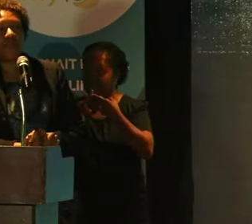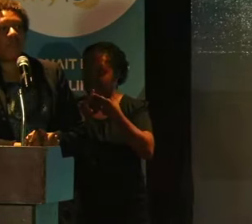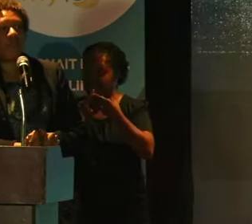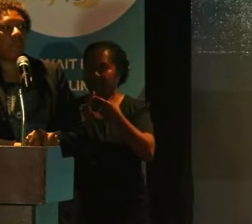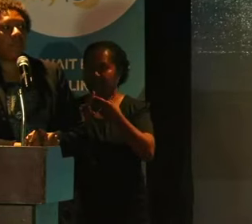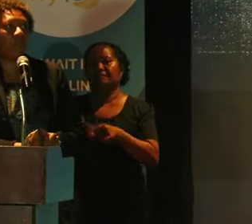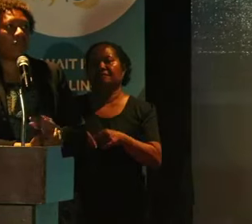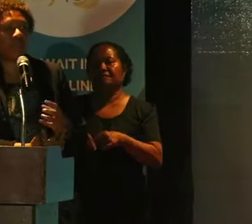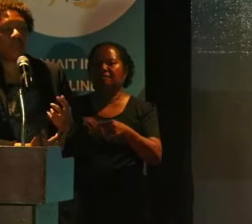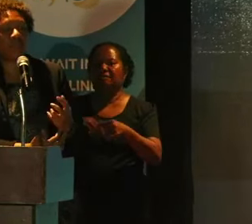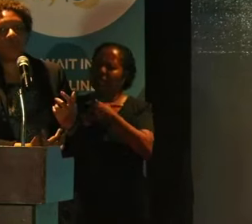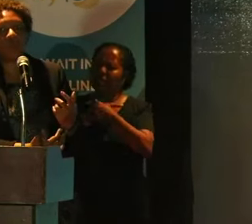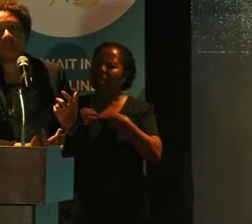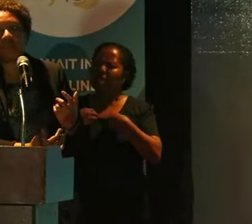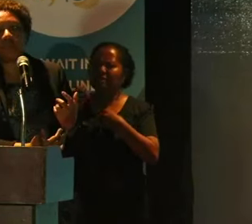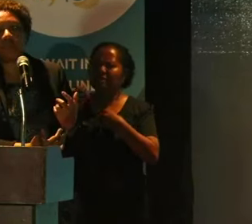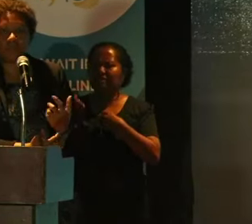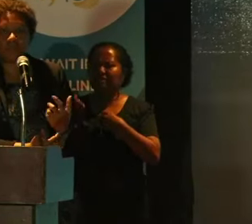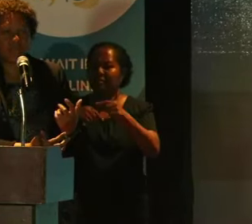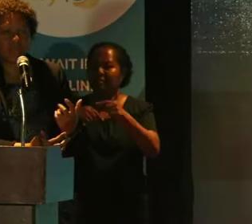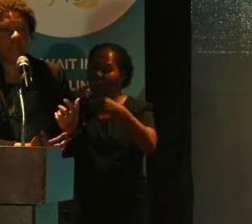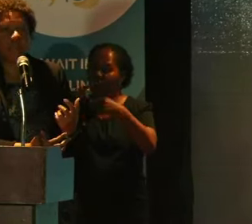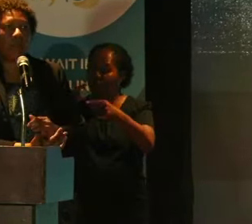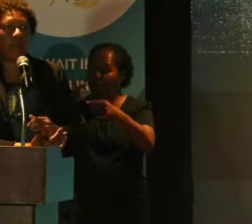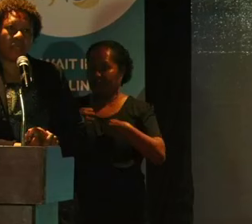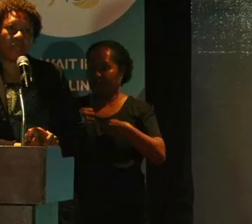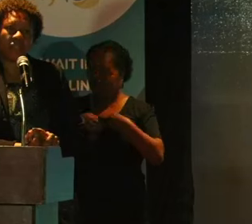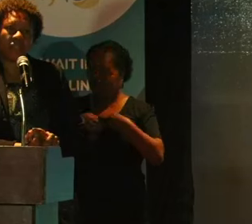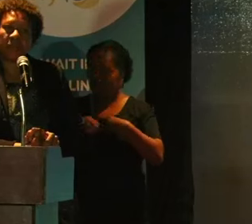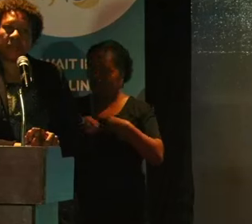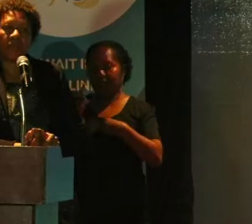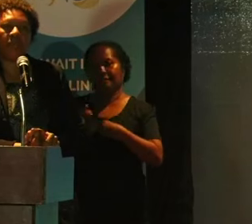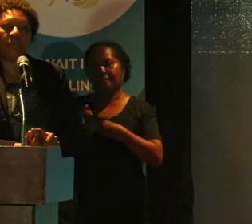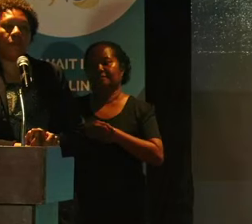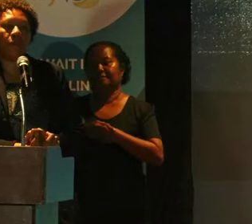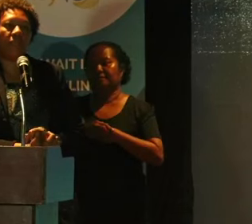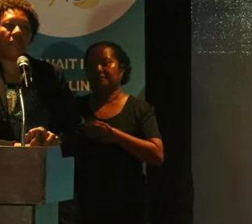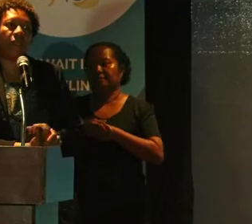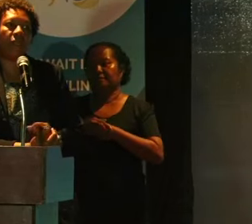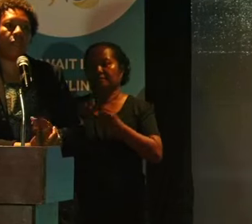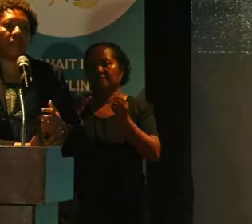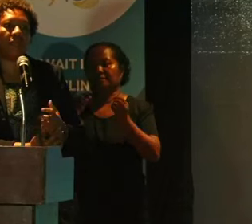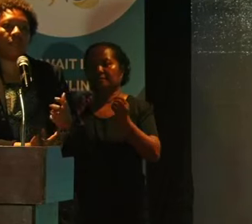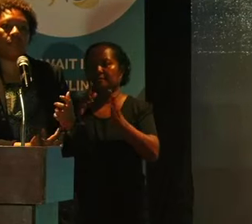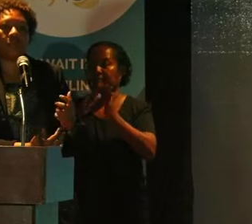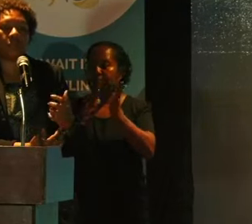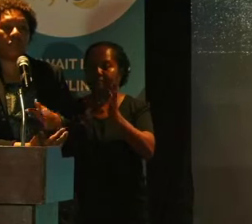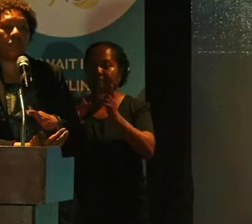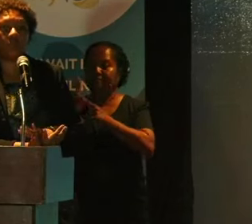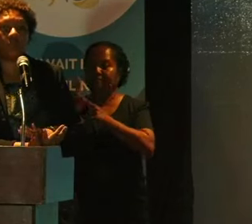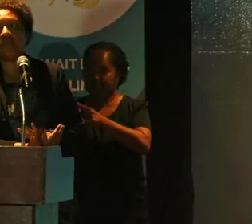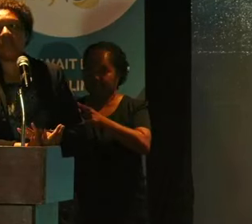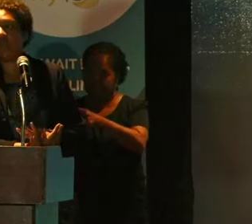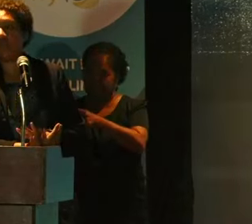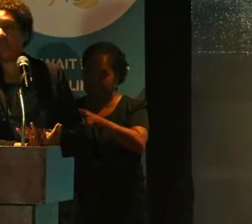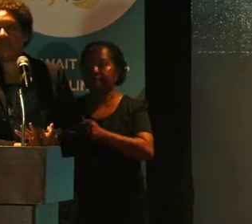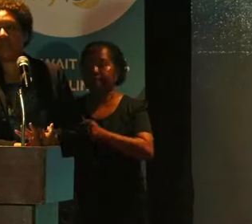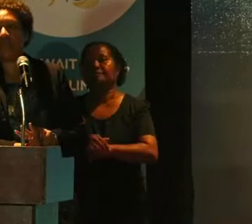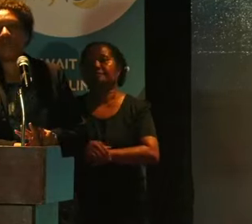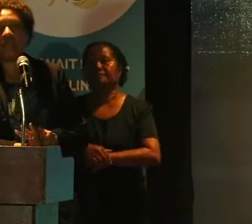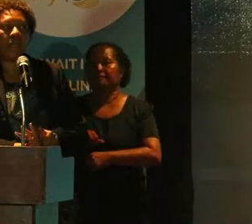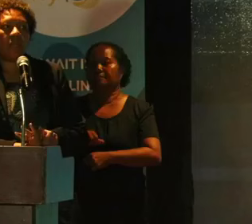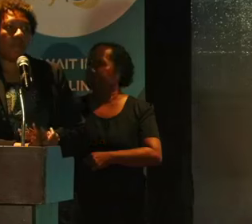for us, but we're trying to remedy that. Prosecution's been very hard for us, trying to get prosecute people that